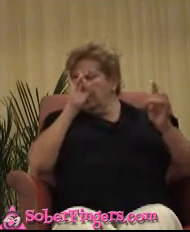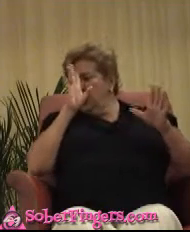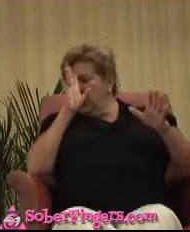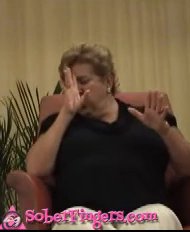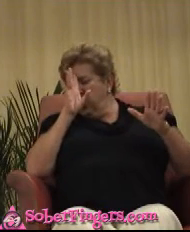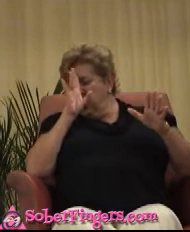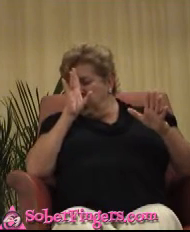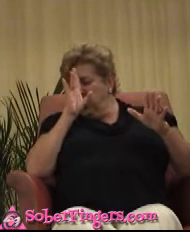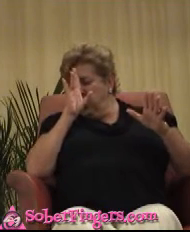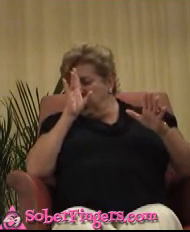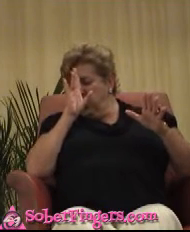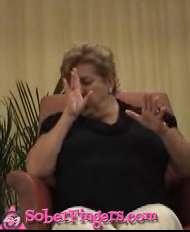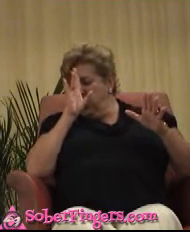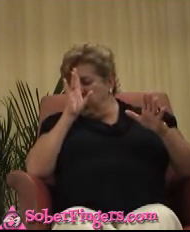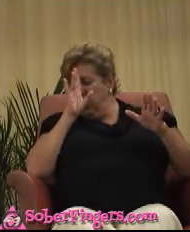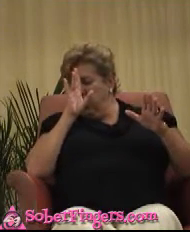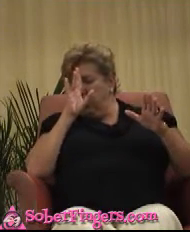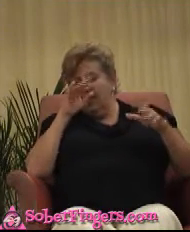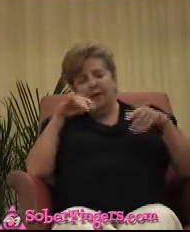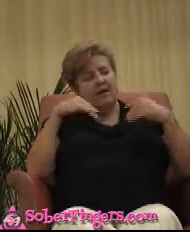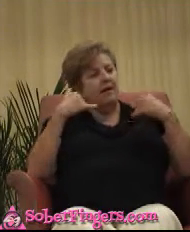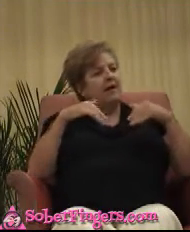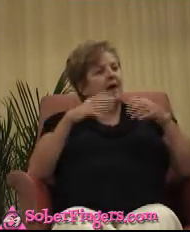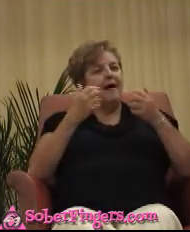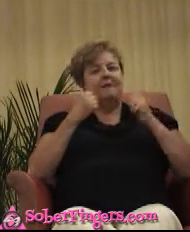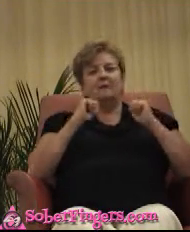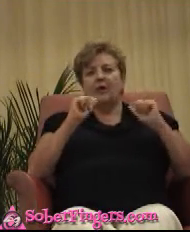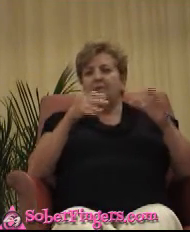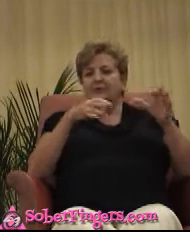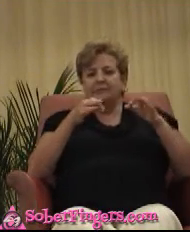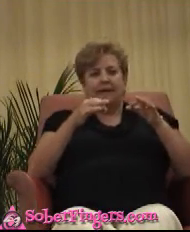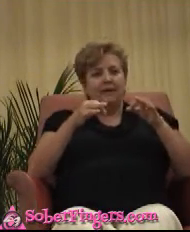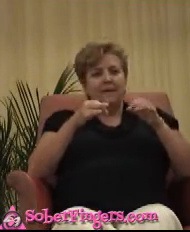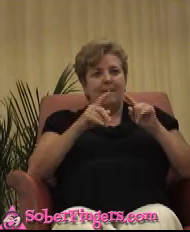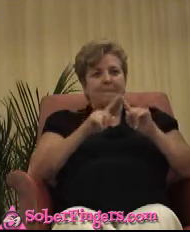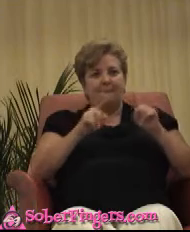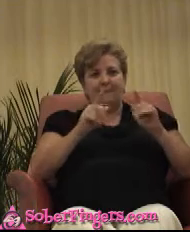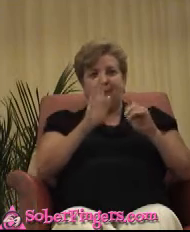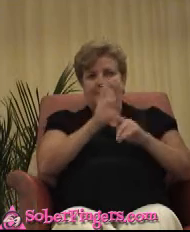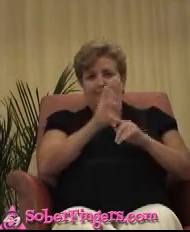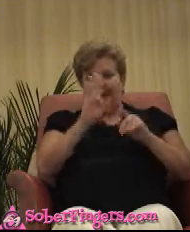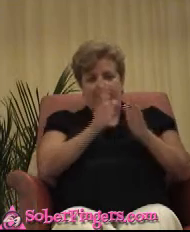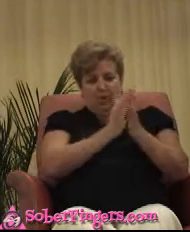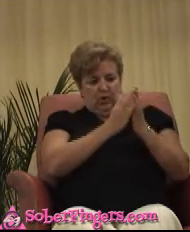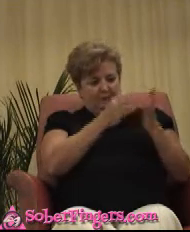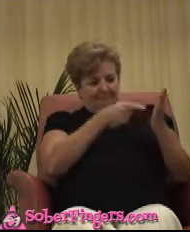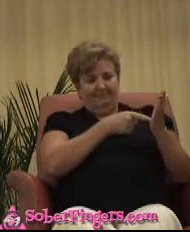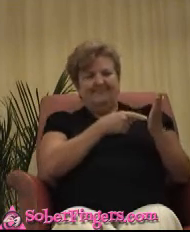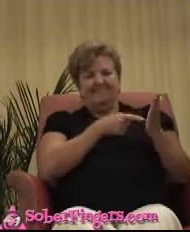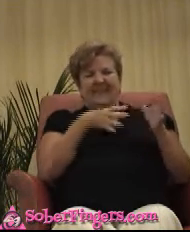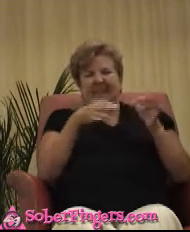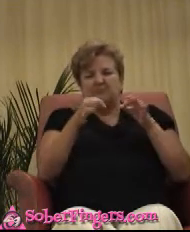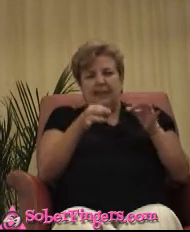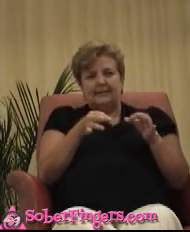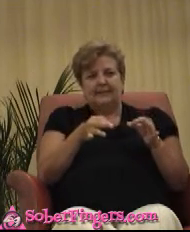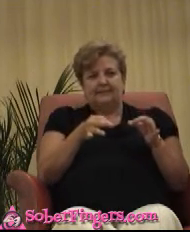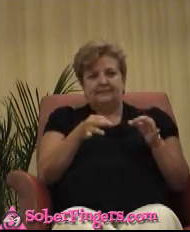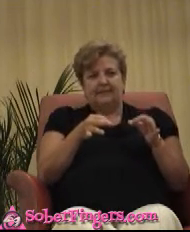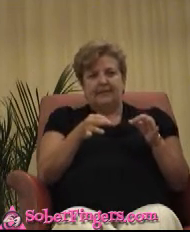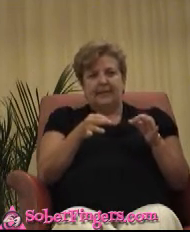a long time to find words to describe it, and it's right there in the big book in a very short, succinct, perfectly phrased